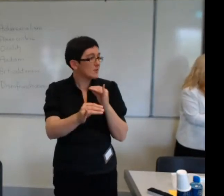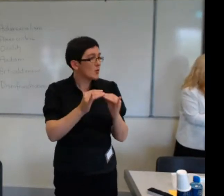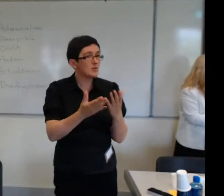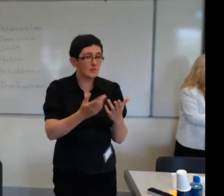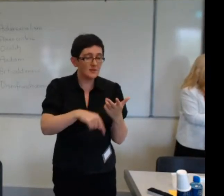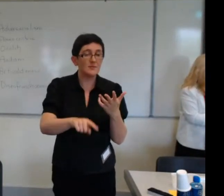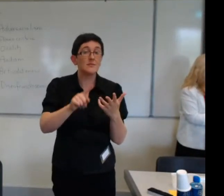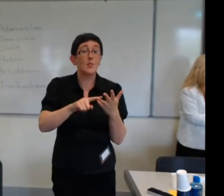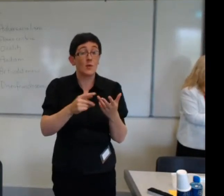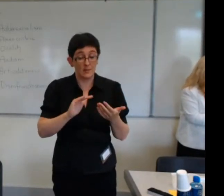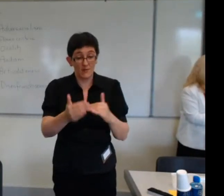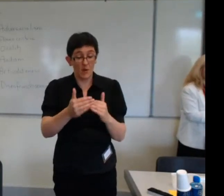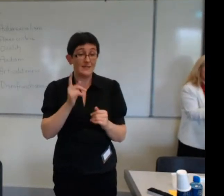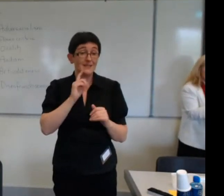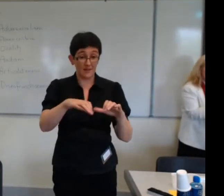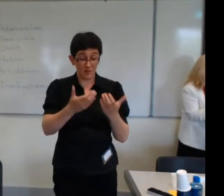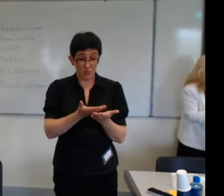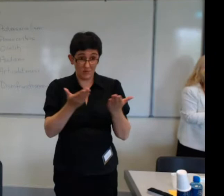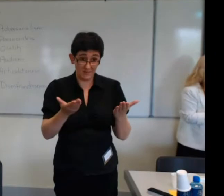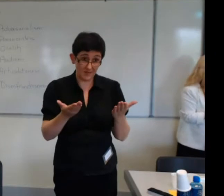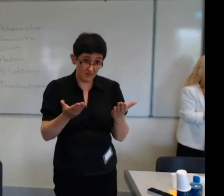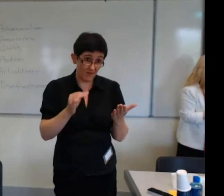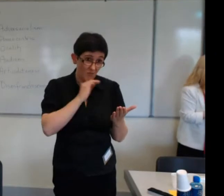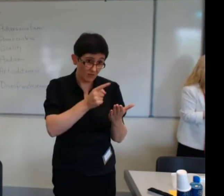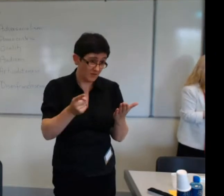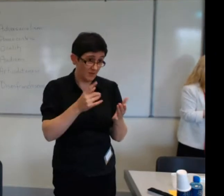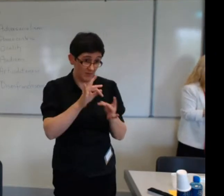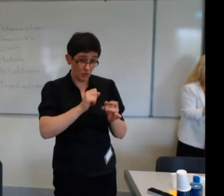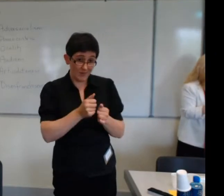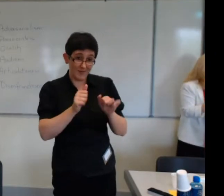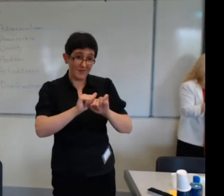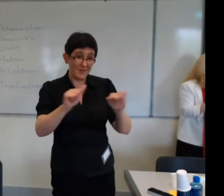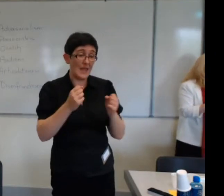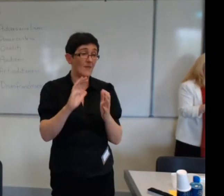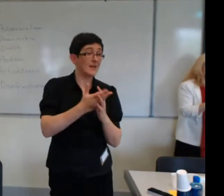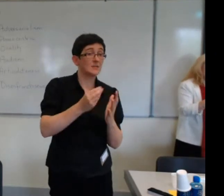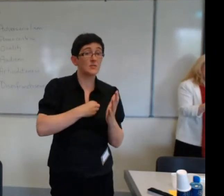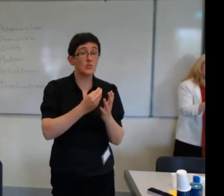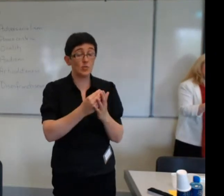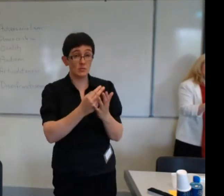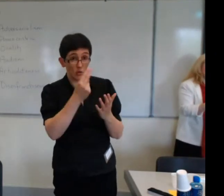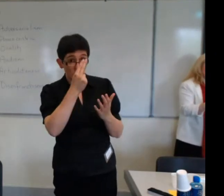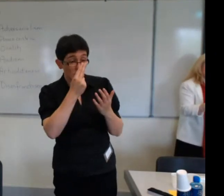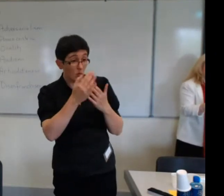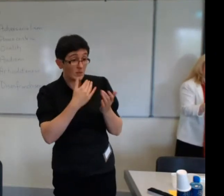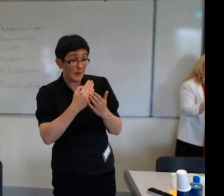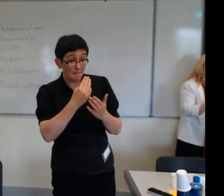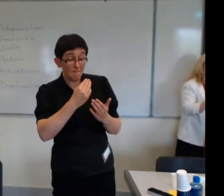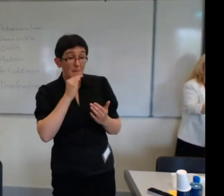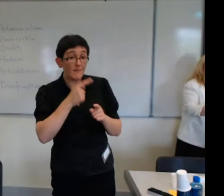want to provide deaf communities, critically, with access to understanding what does it mean for them when they're in